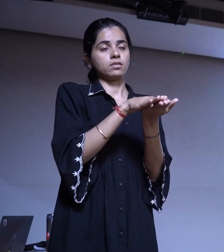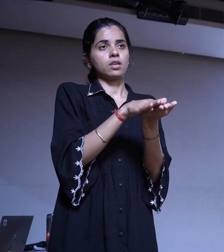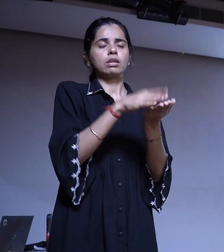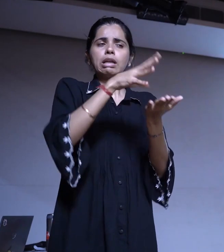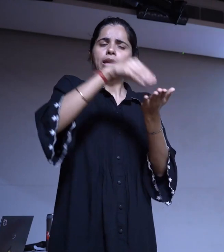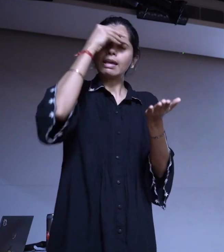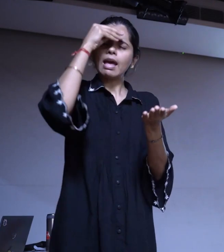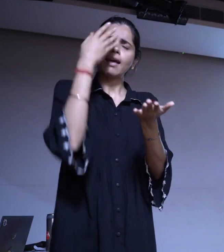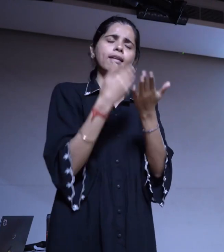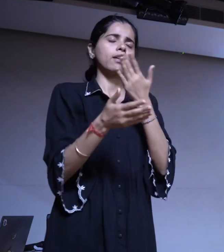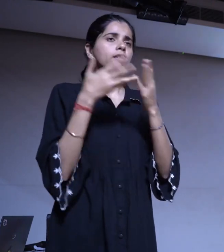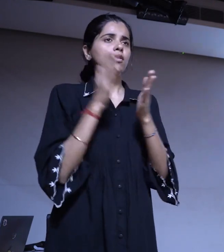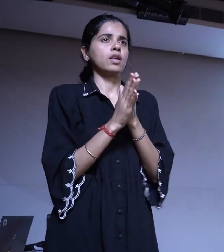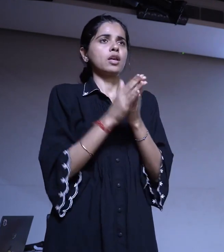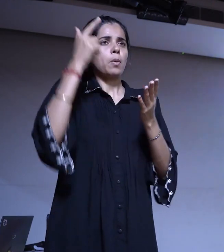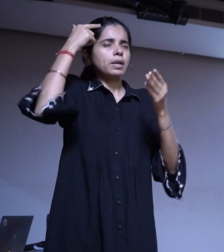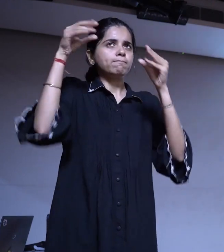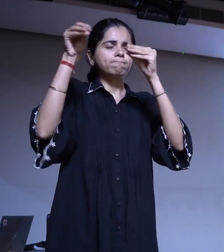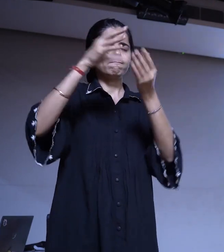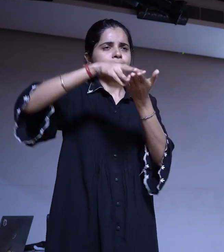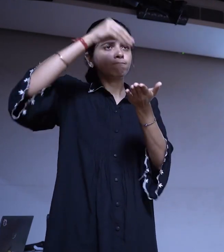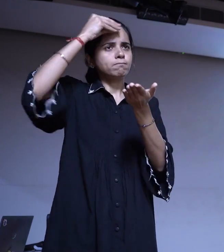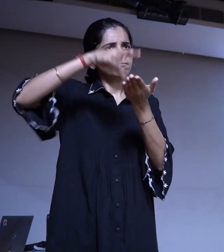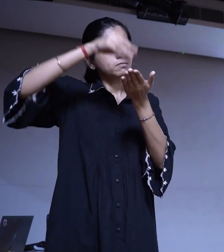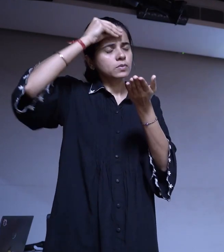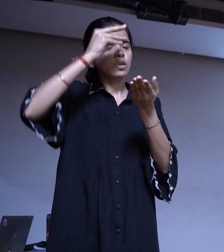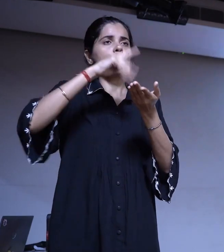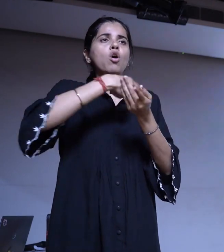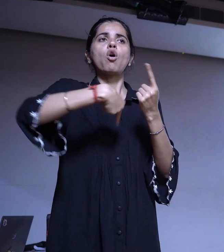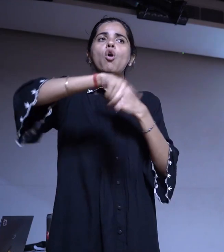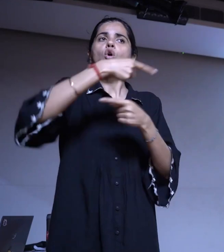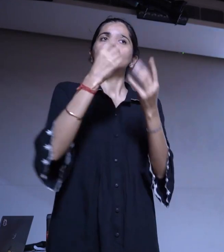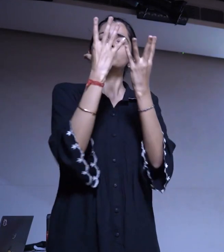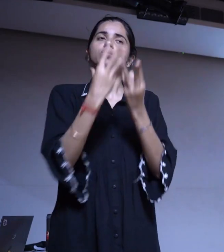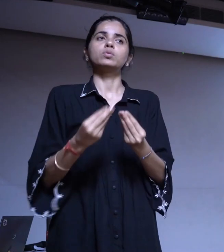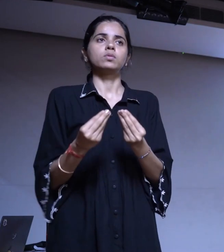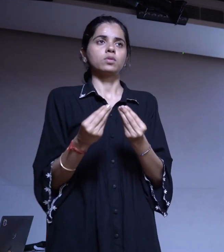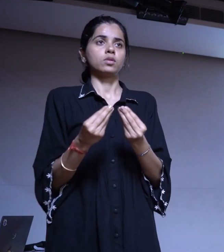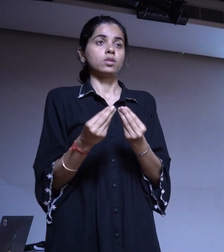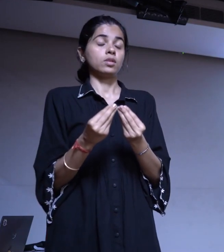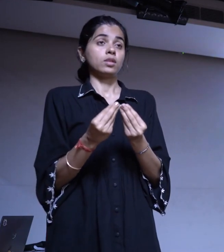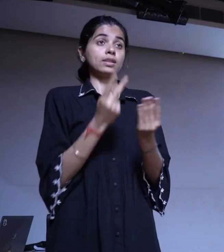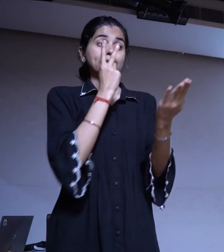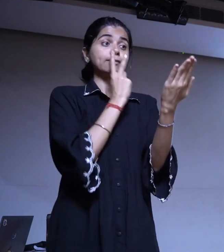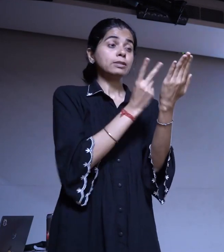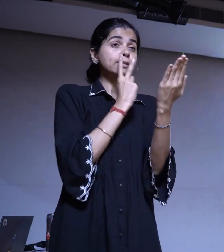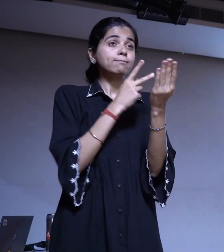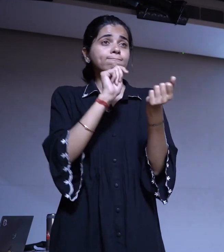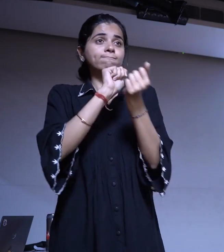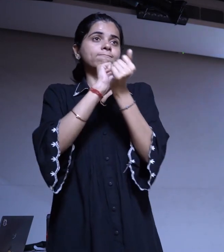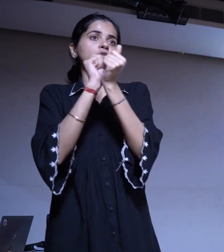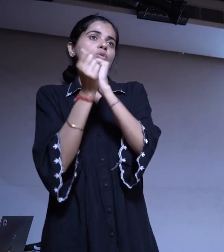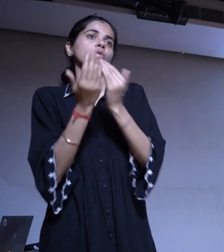learning happens so the brain is malleable and that's the basis of all remediation because of which you actually see